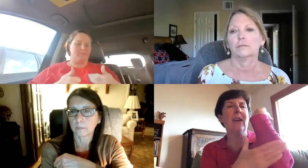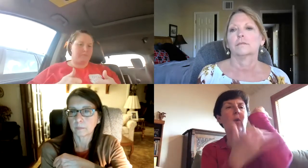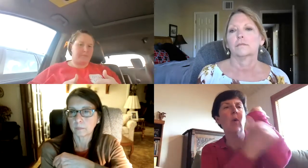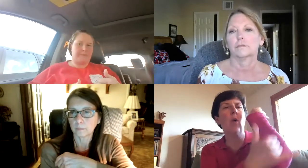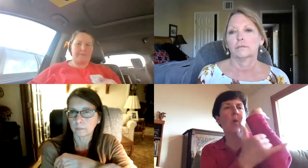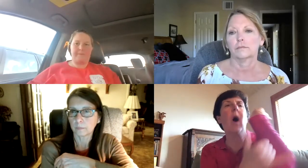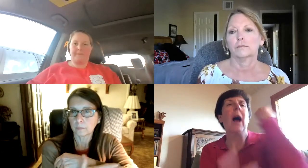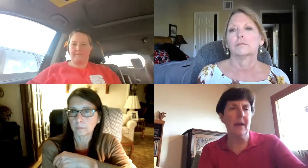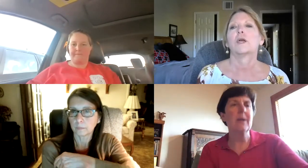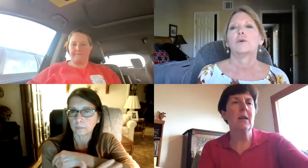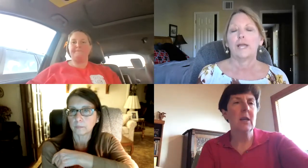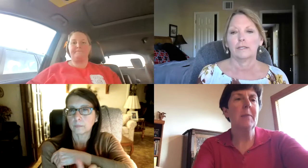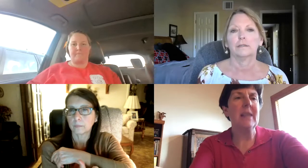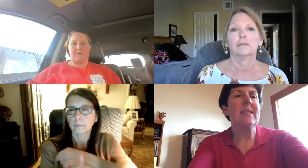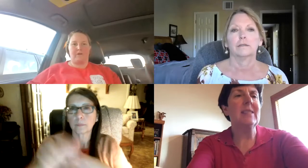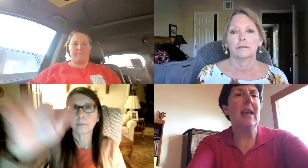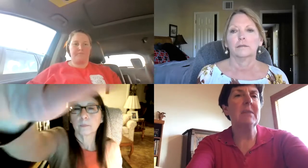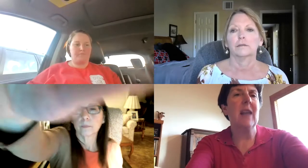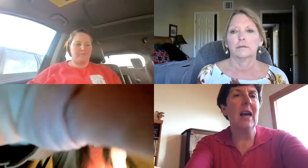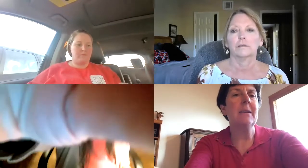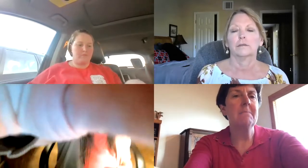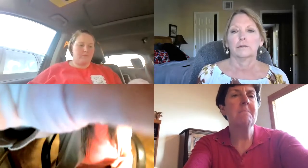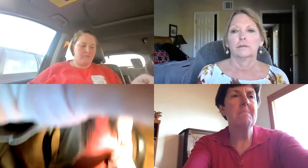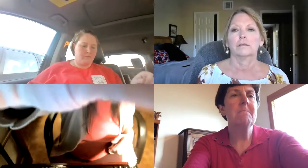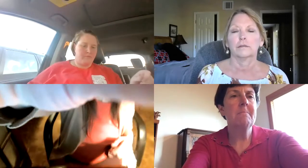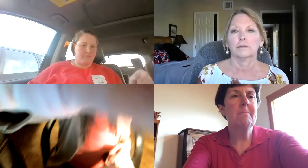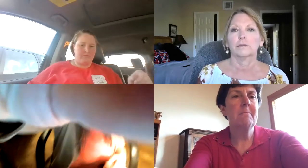flat or Y. Okay. But it's the same sign.